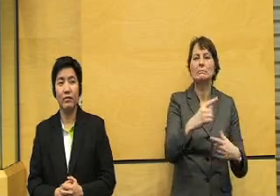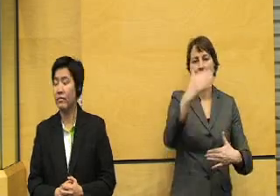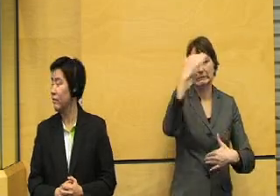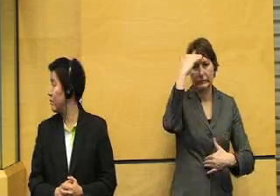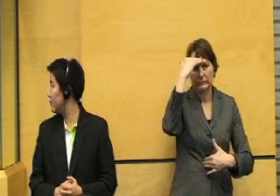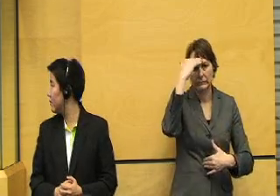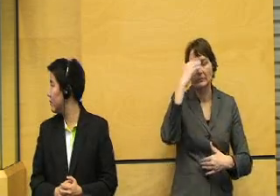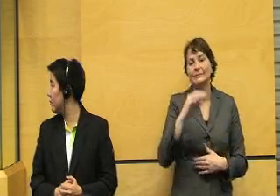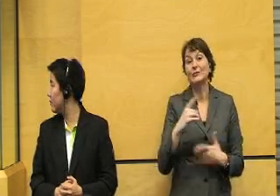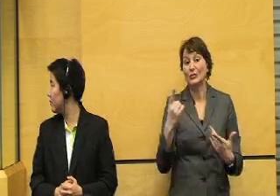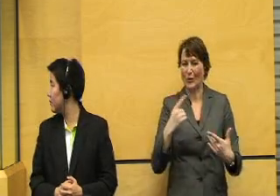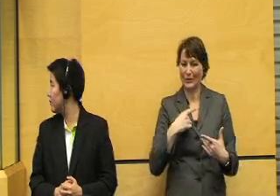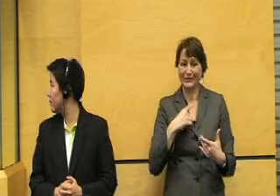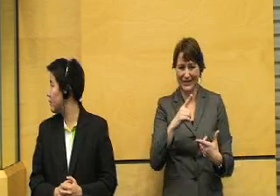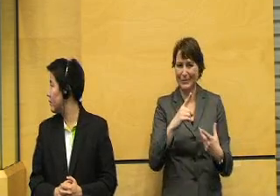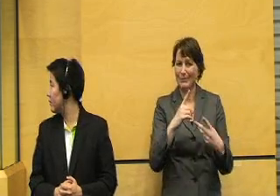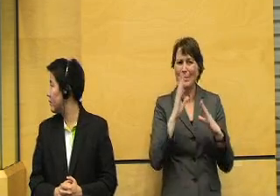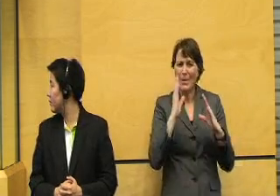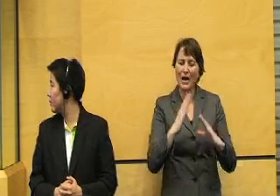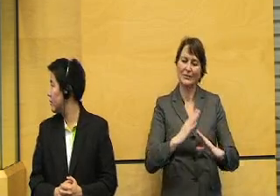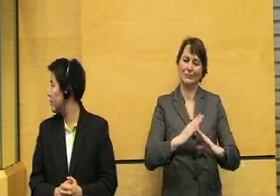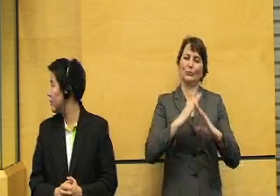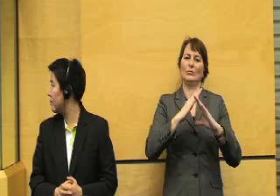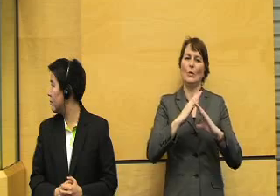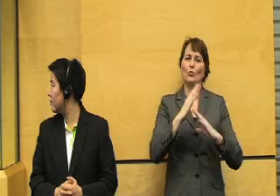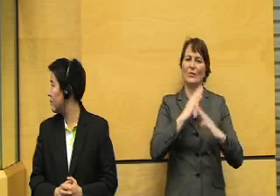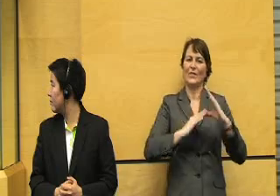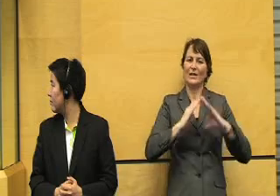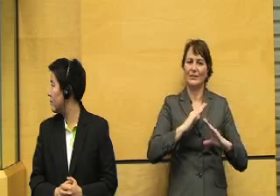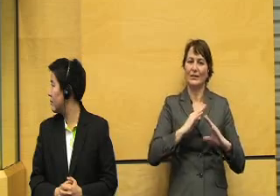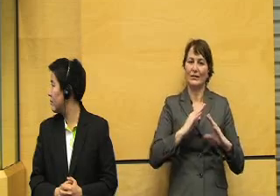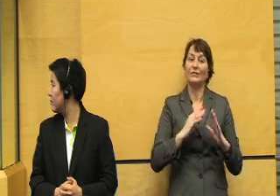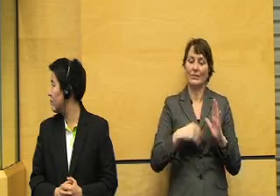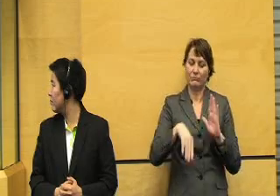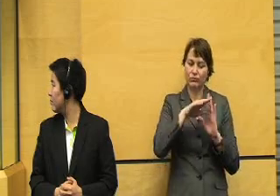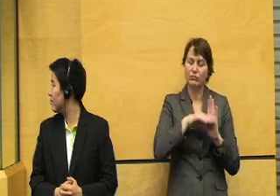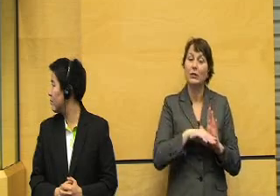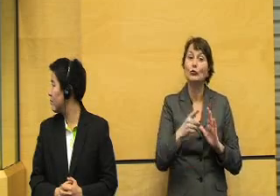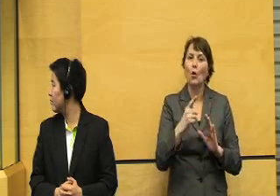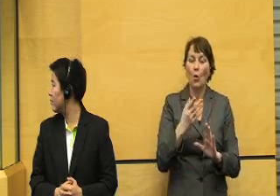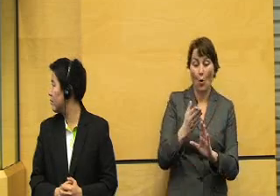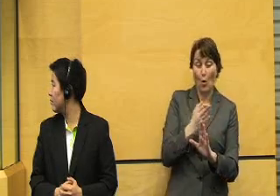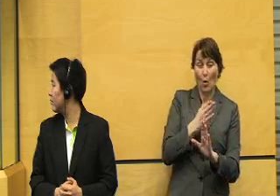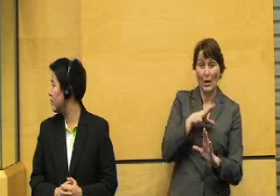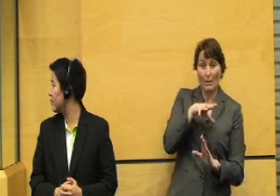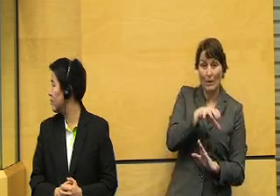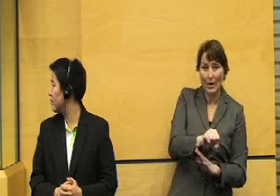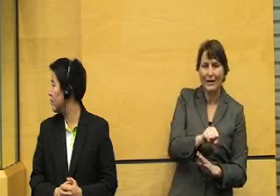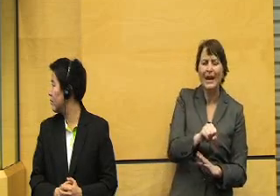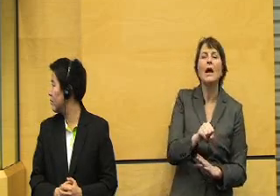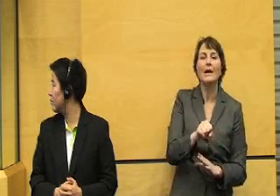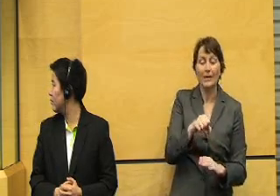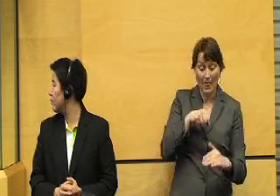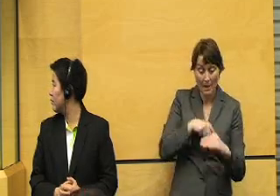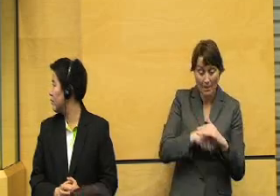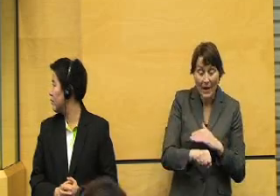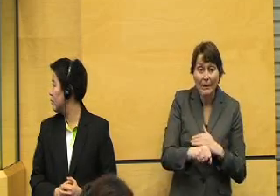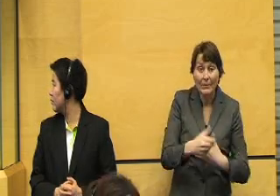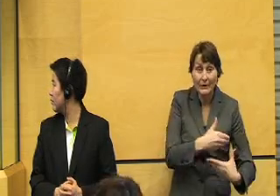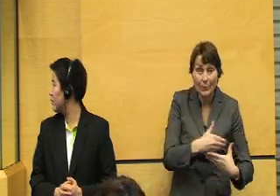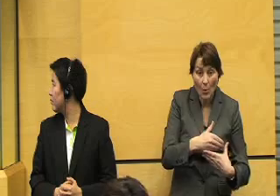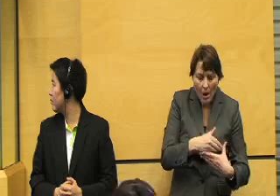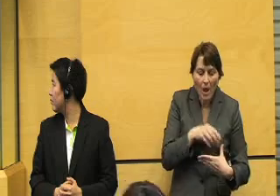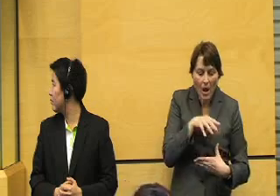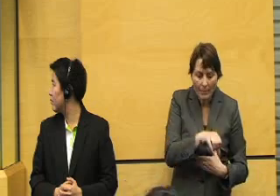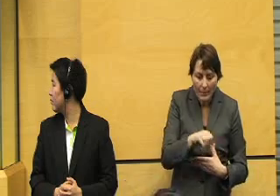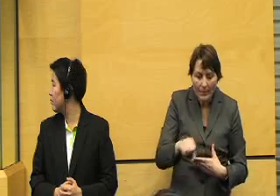We need to do more on preventive measures. Early detection and treatment of newborn babies, knowledge